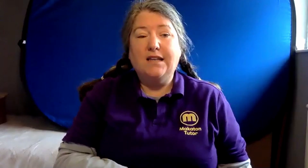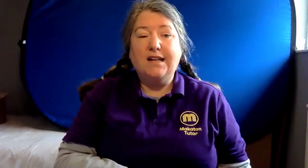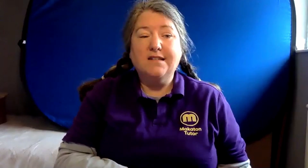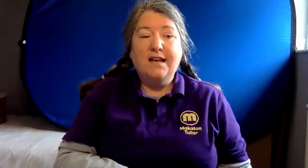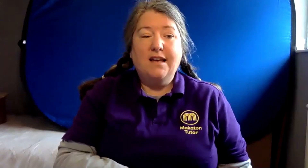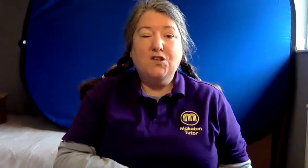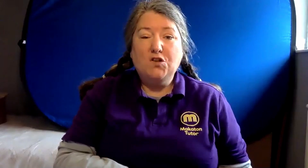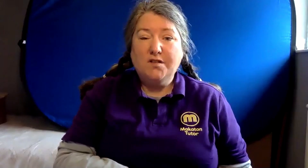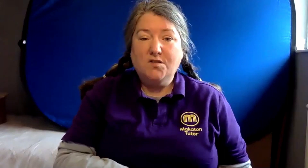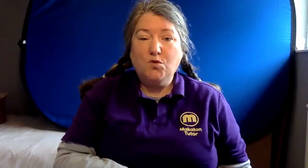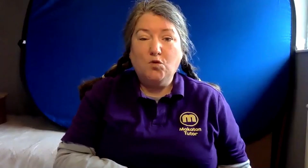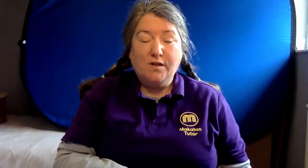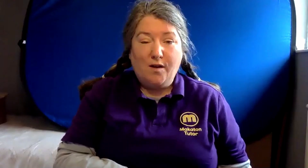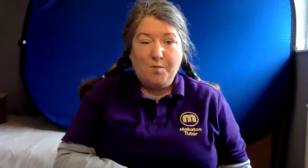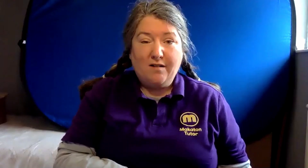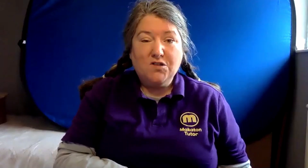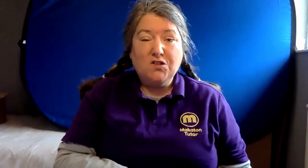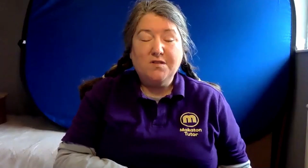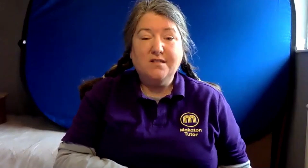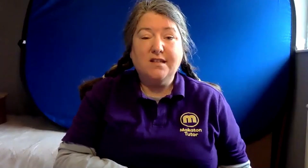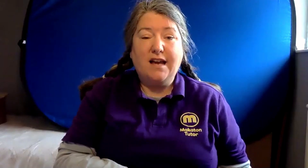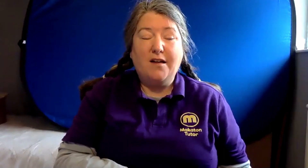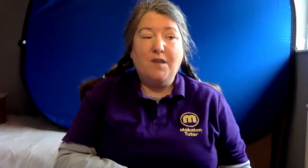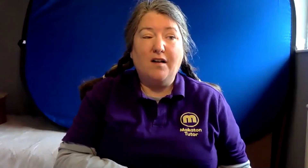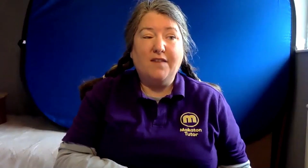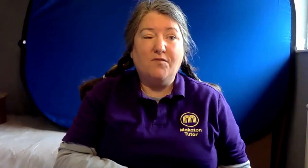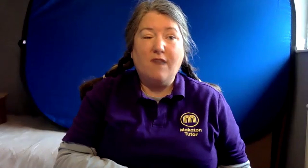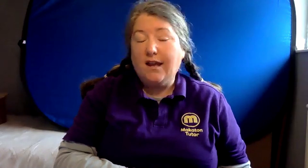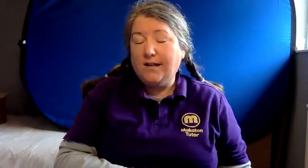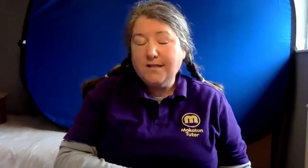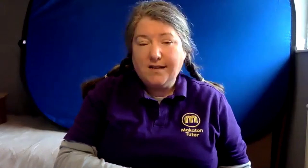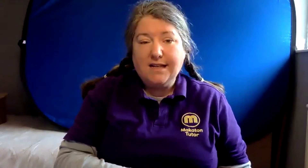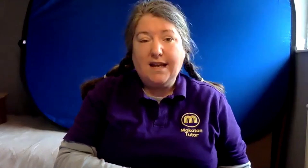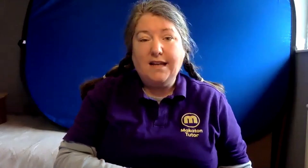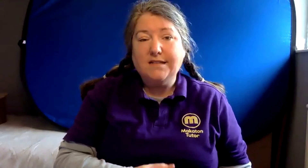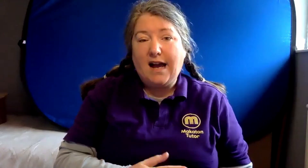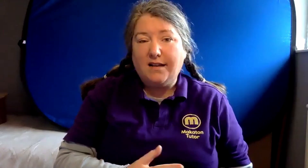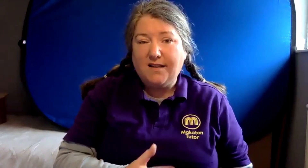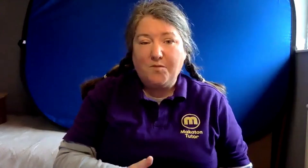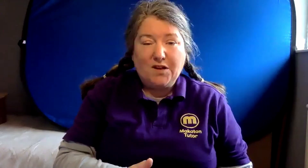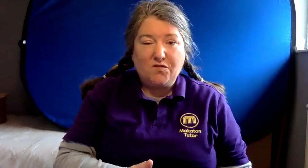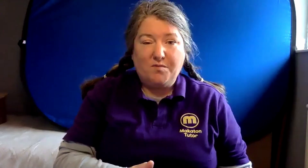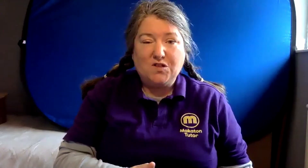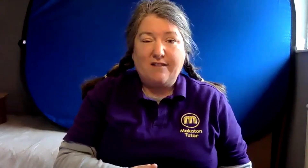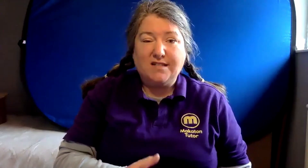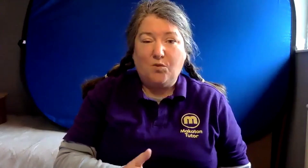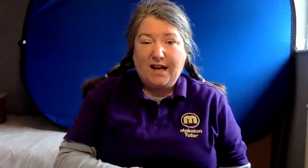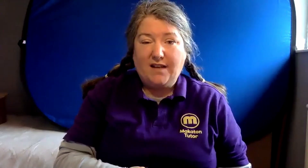that tutors would all know about. Tutors are given regular study days and information from the charity when anything